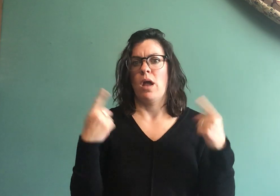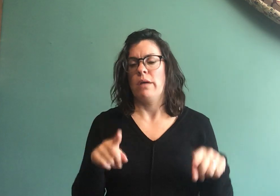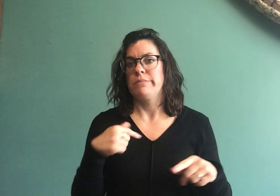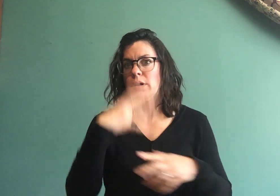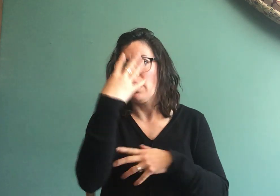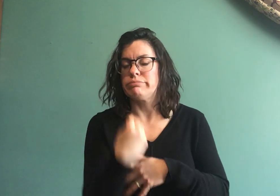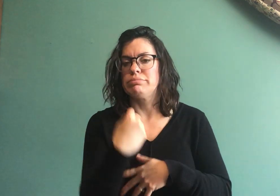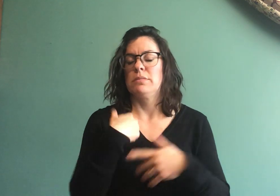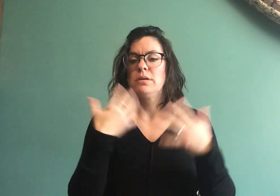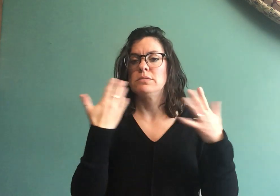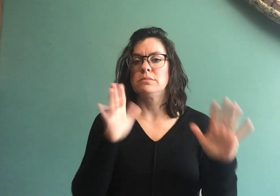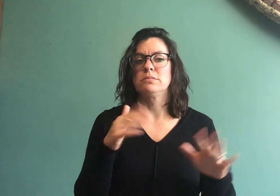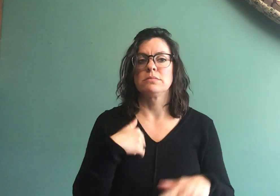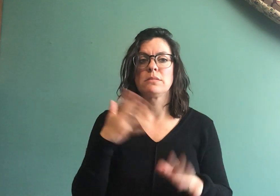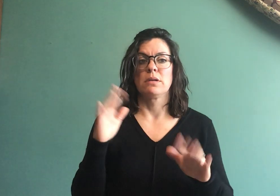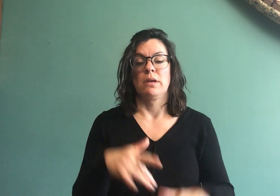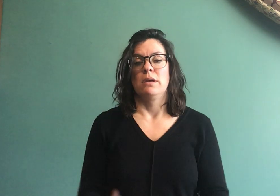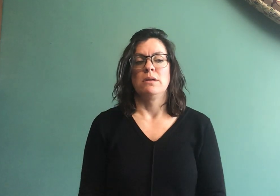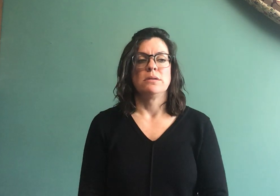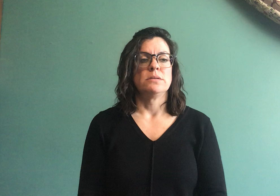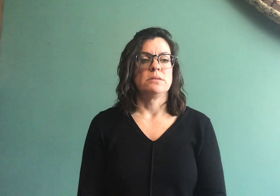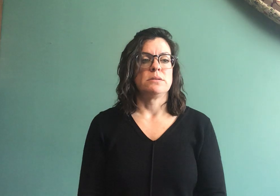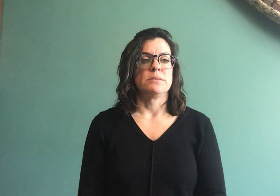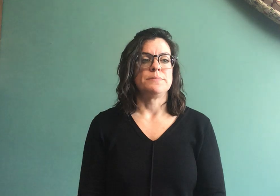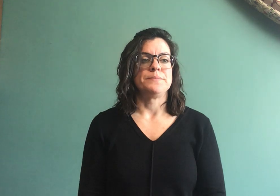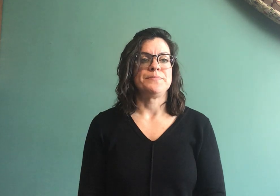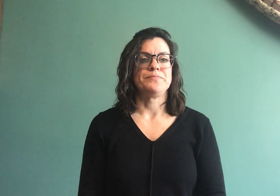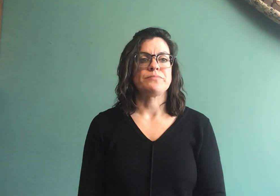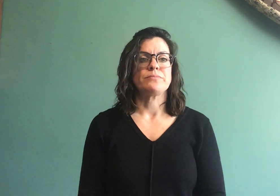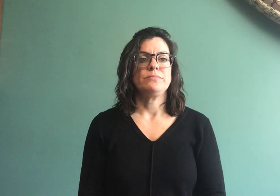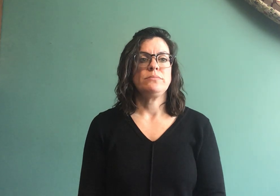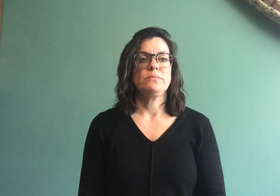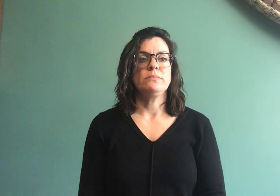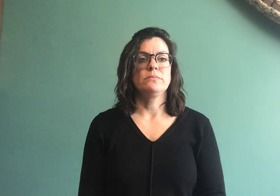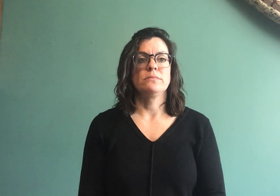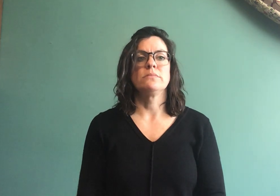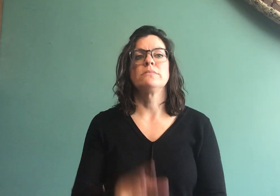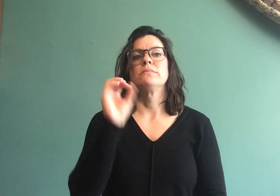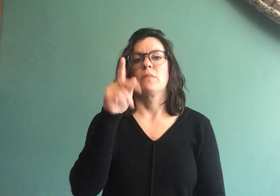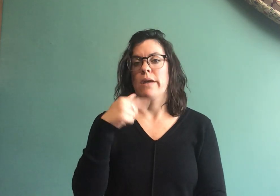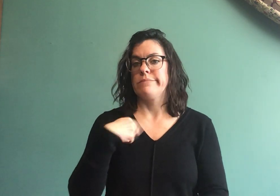And then we're gonna log off. All right, I will see you tomorrow. Good night.